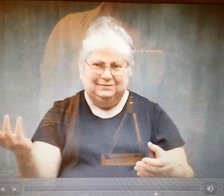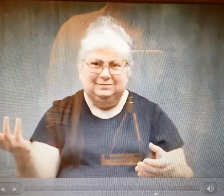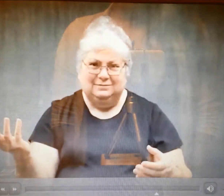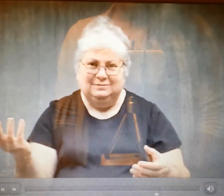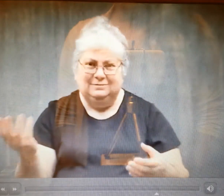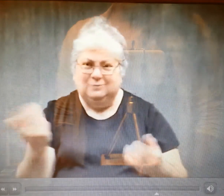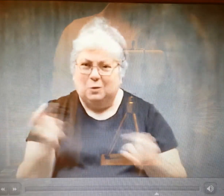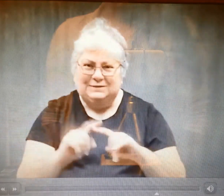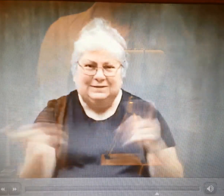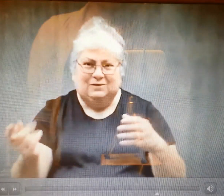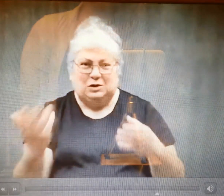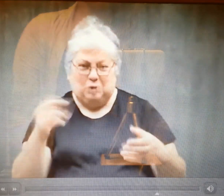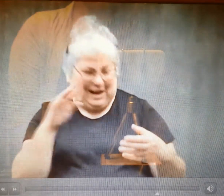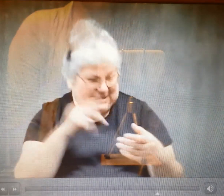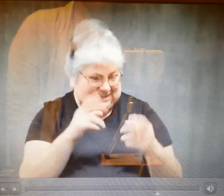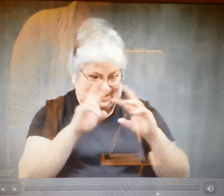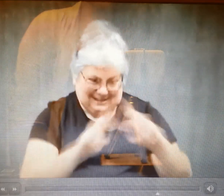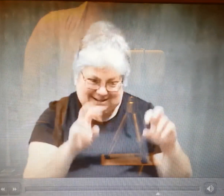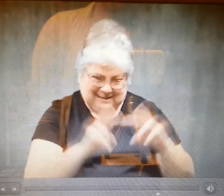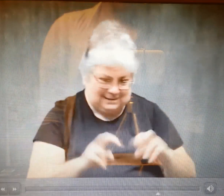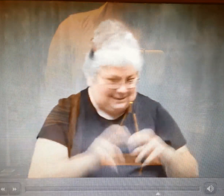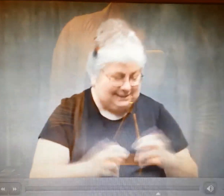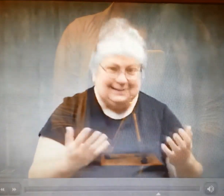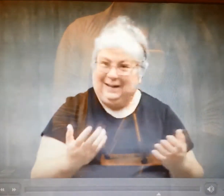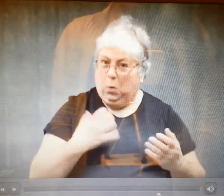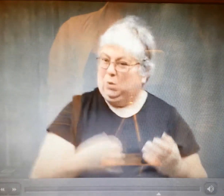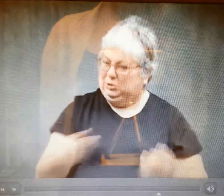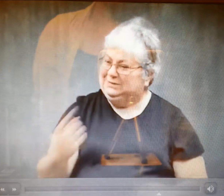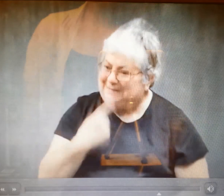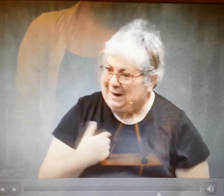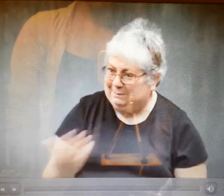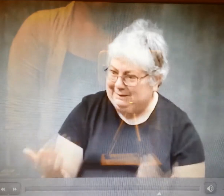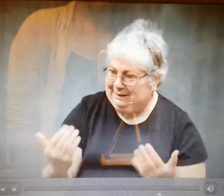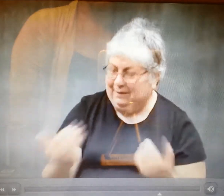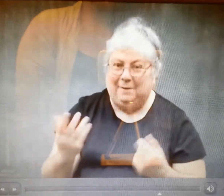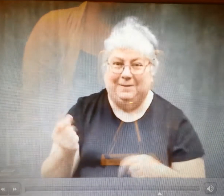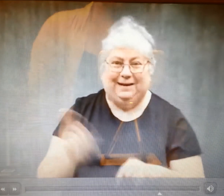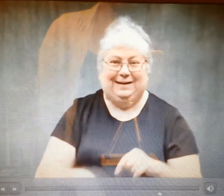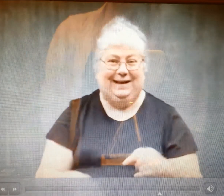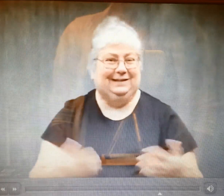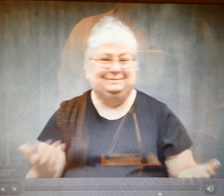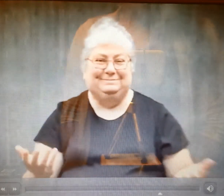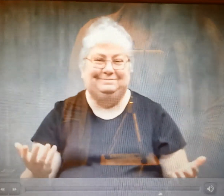The scientists tried to figure out what exactly the dogs were smelling and detecting in the cancer,